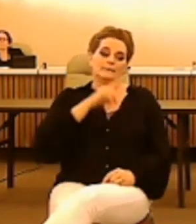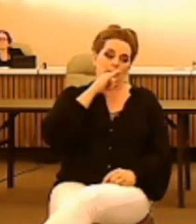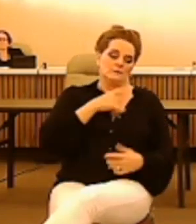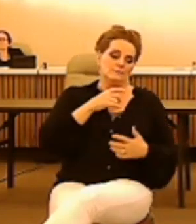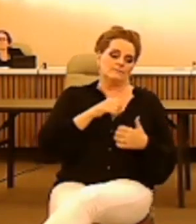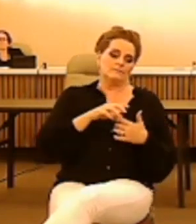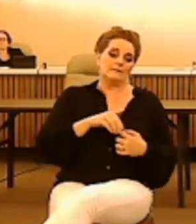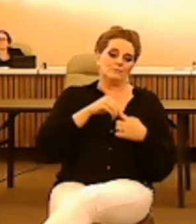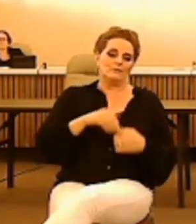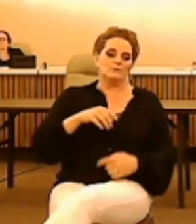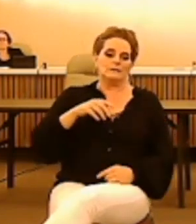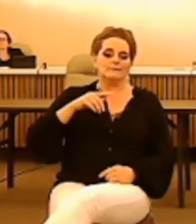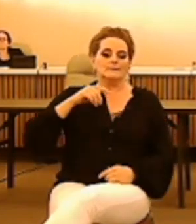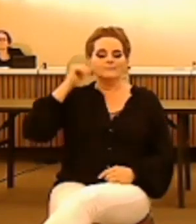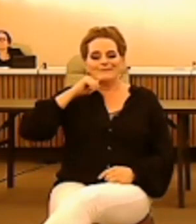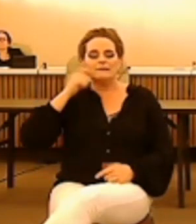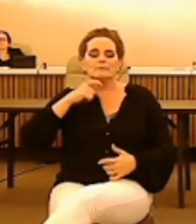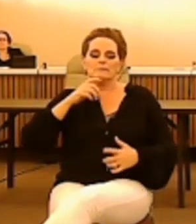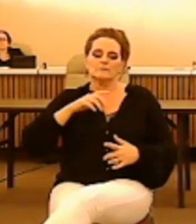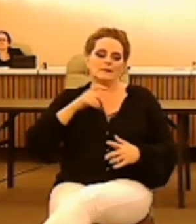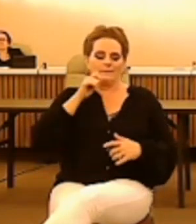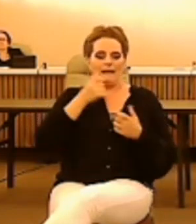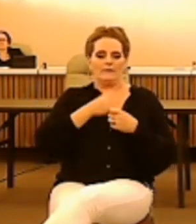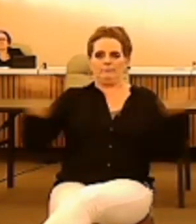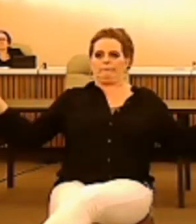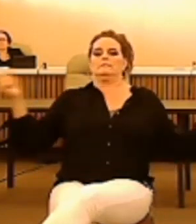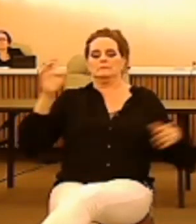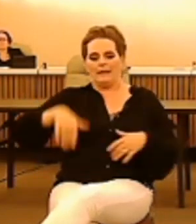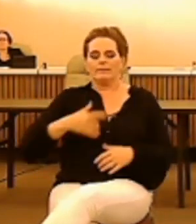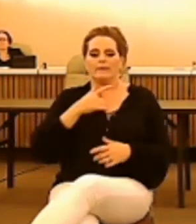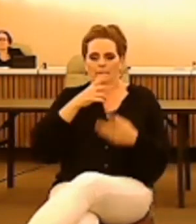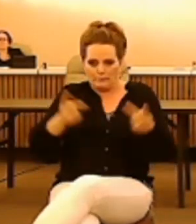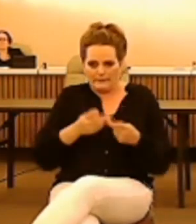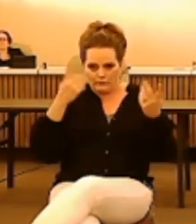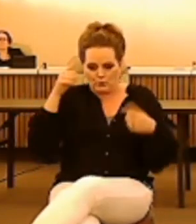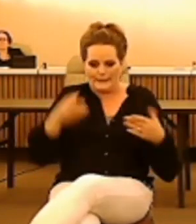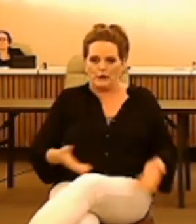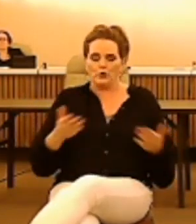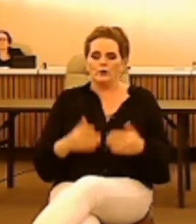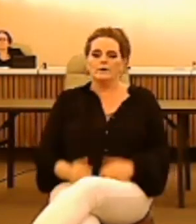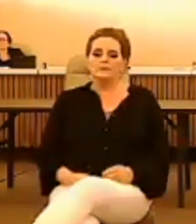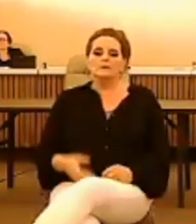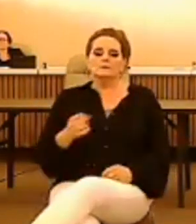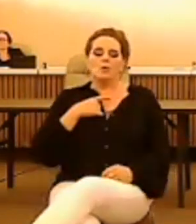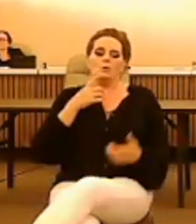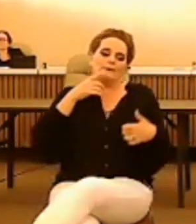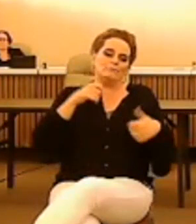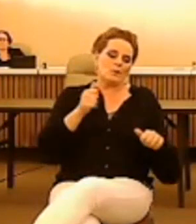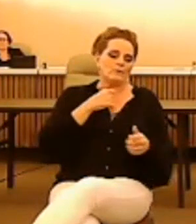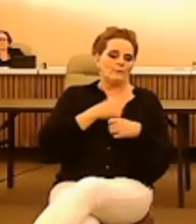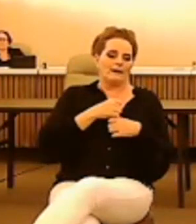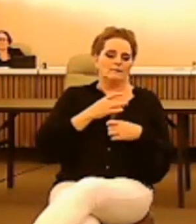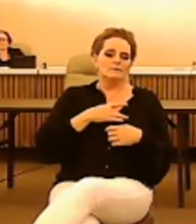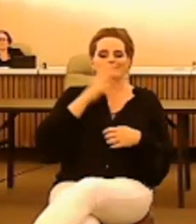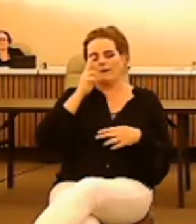who may not be out yet, just to say this town cares about you. We love you. There's a place for you here. And so we try to make a fun event for it, but